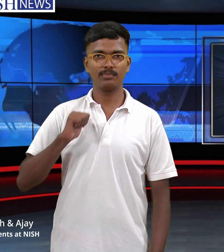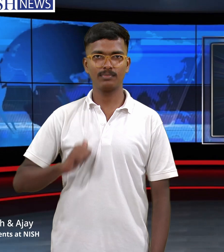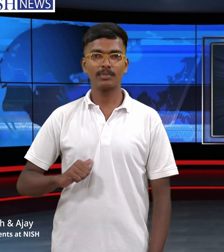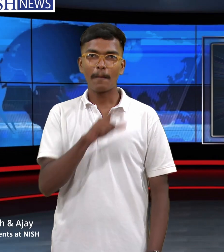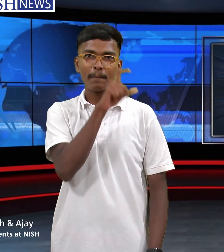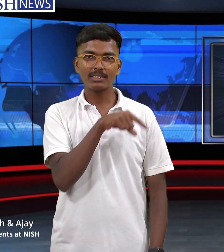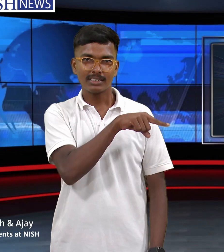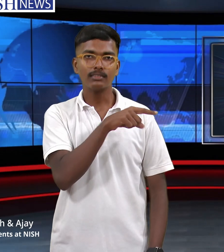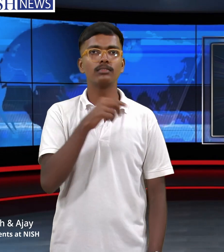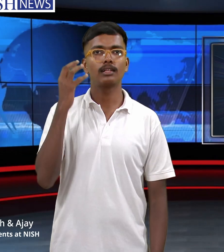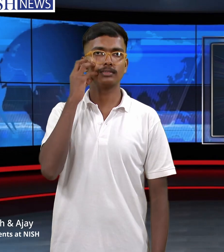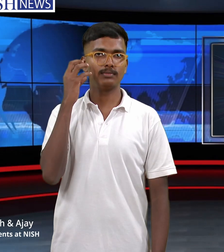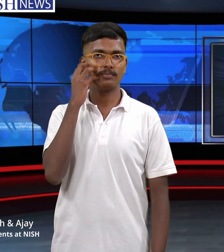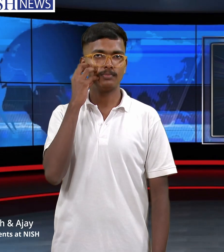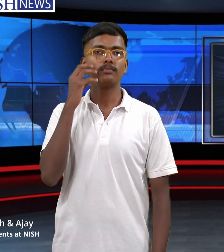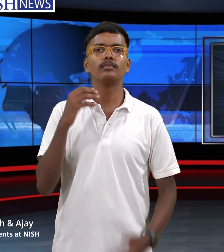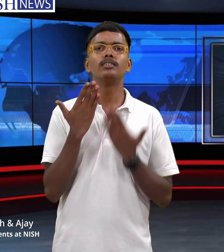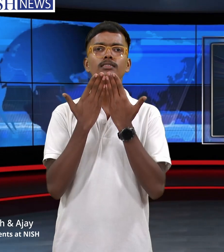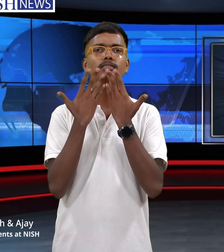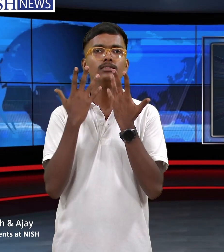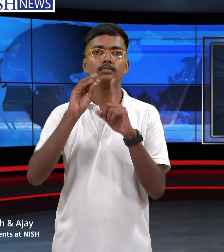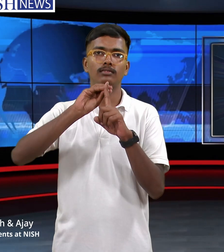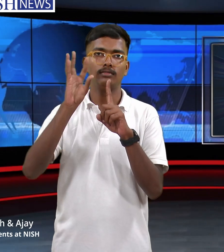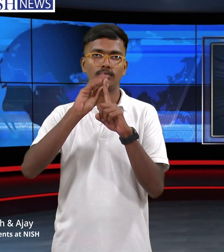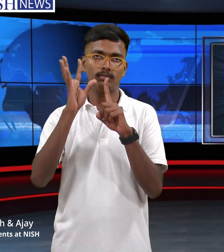Ajay, DTISL students at NISH, signing the news for you